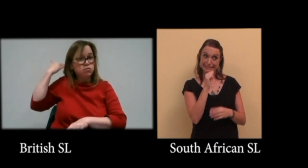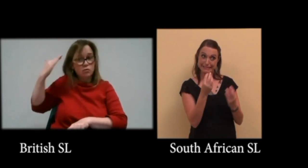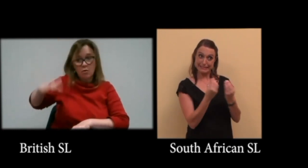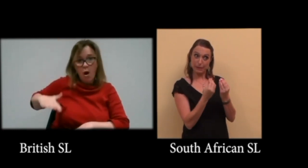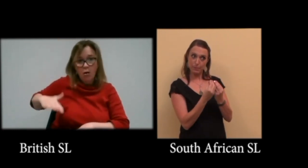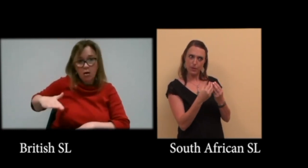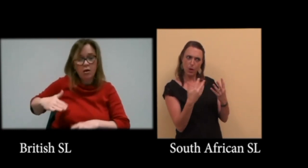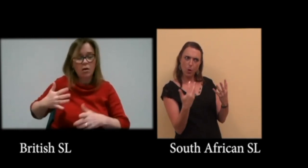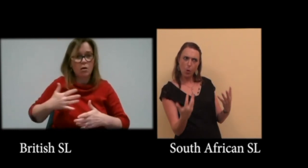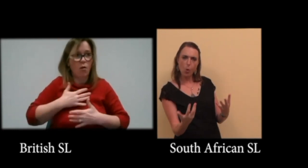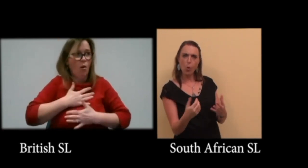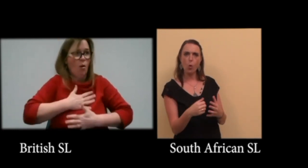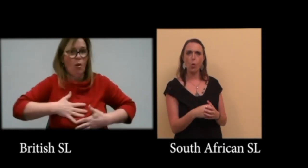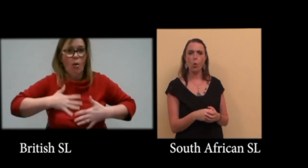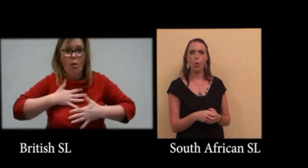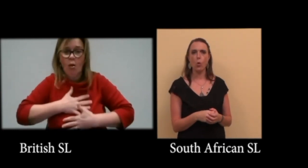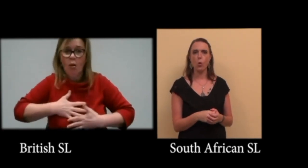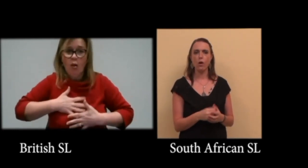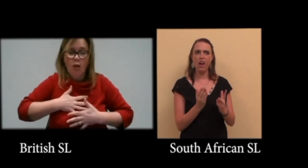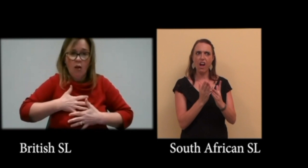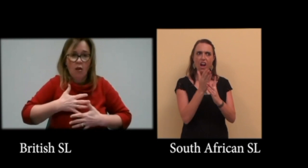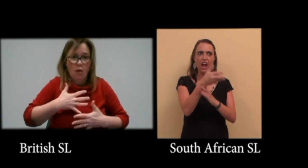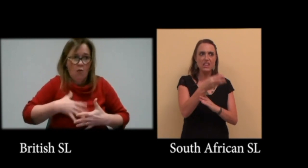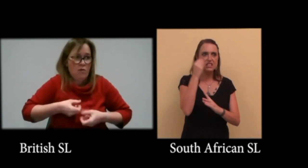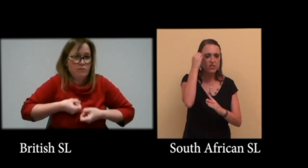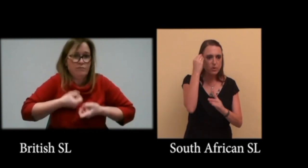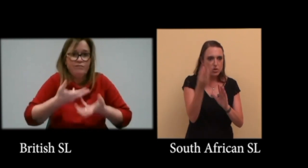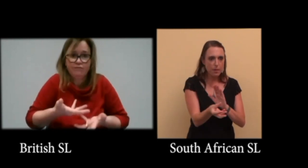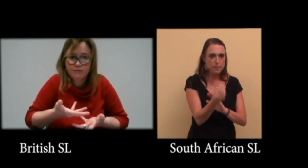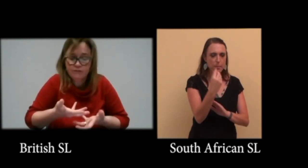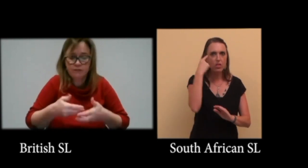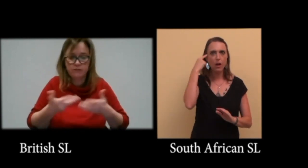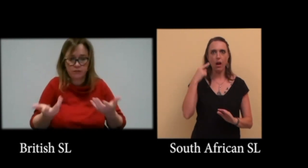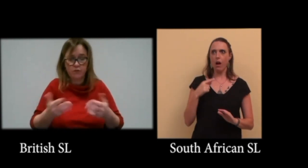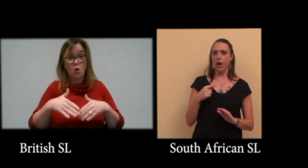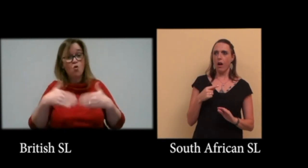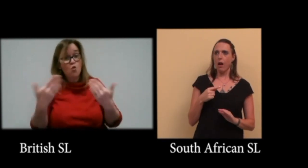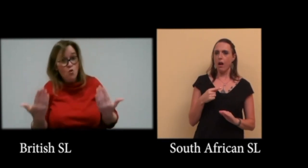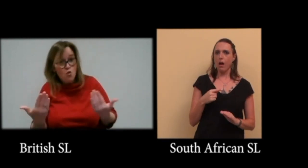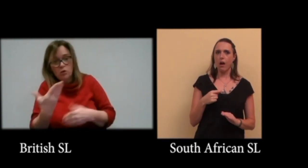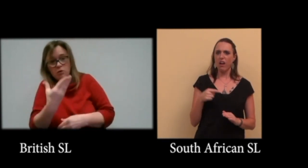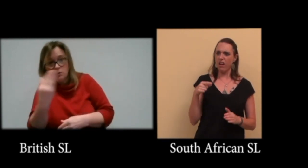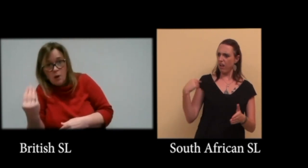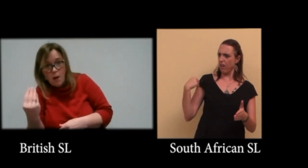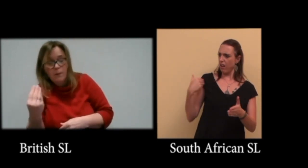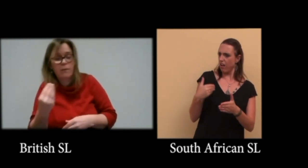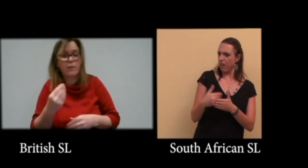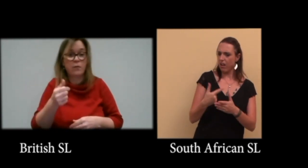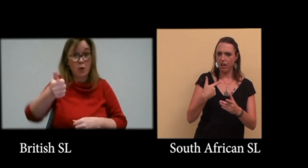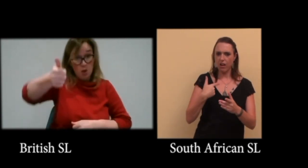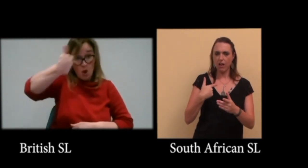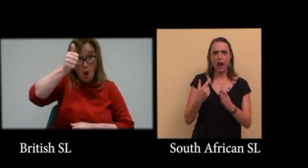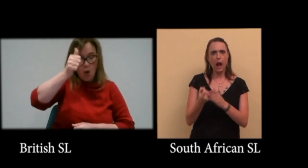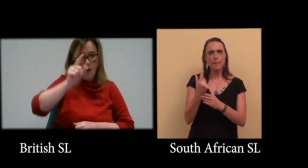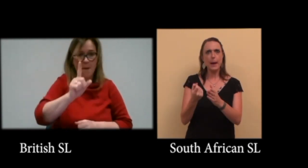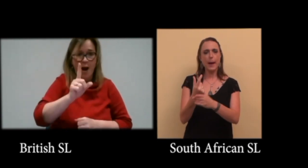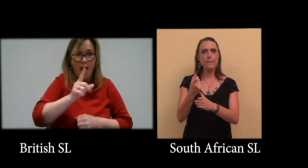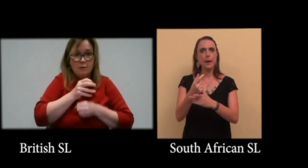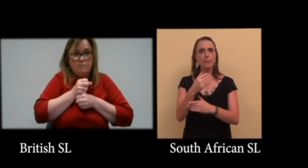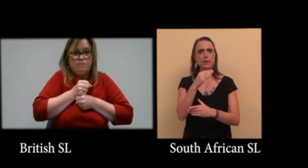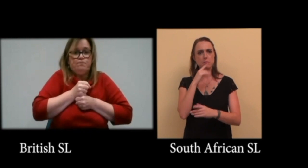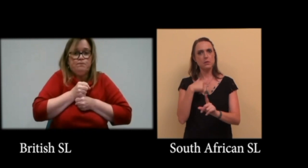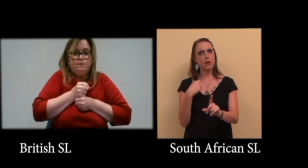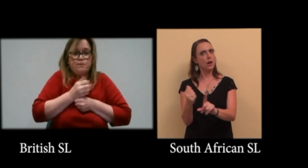not until somebody says something or they have access to information where they think, oh